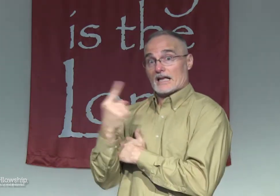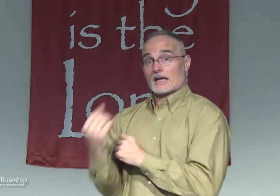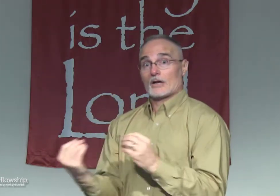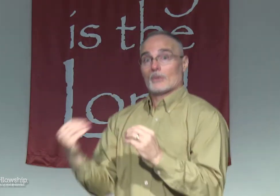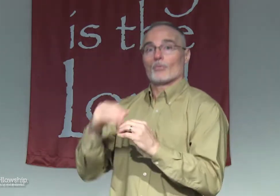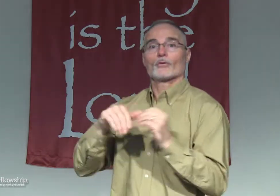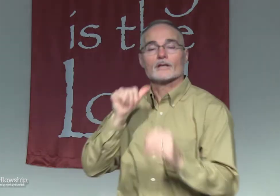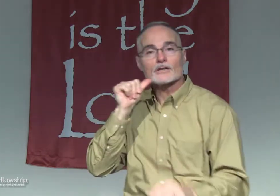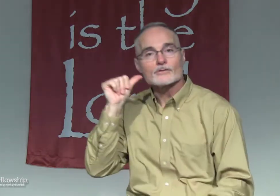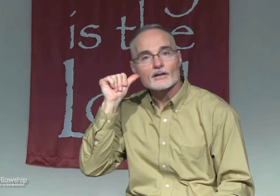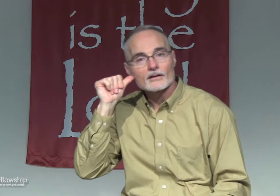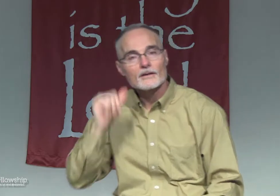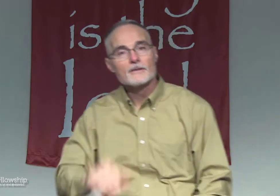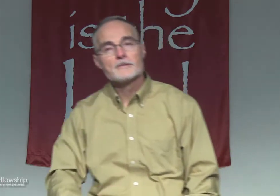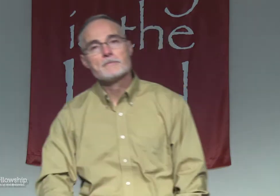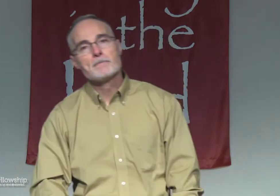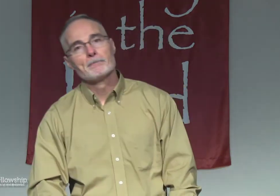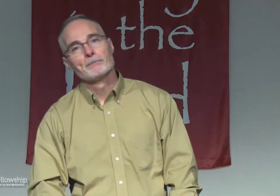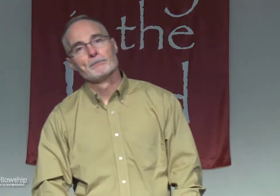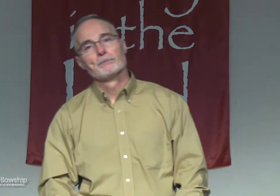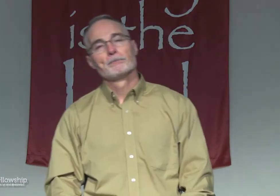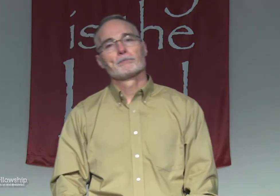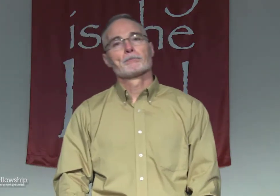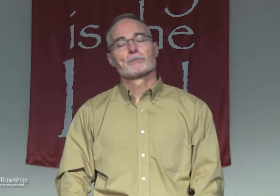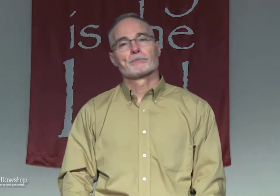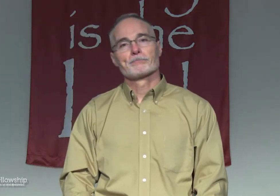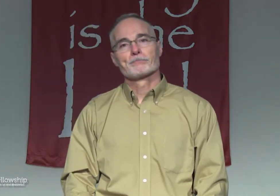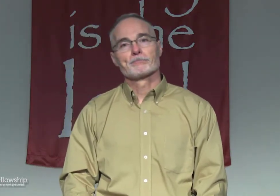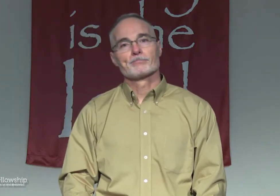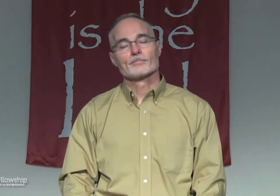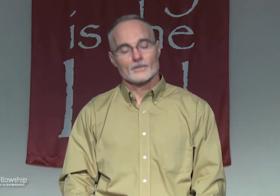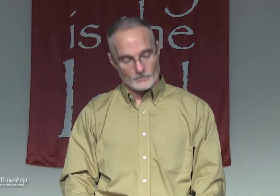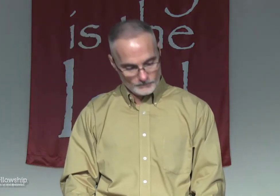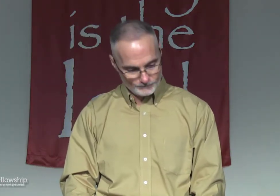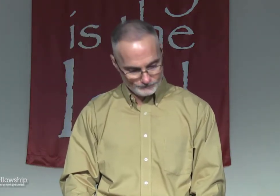But okay, do you love them today more than yesterday?